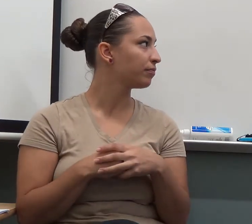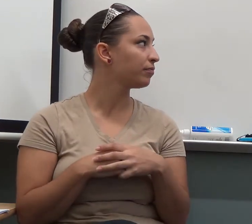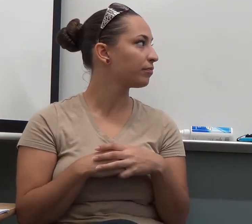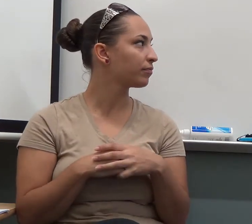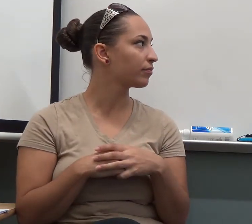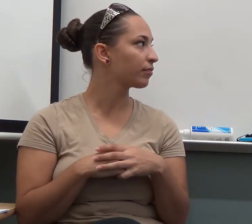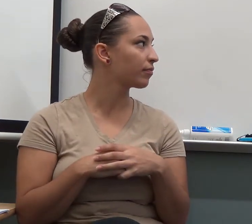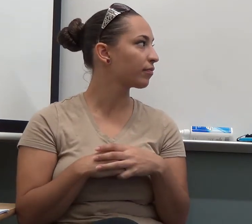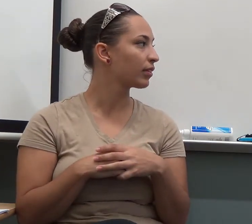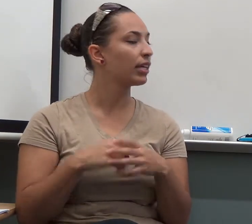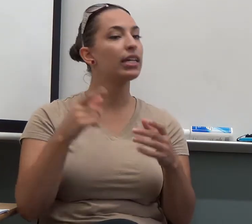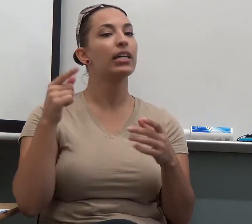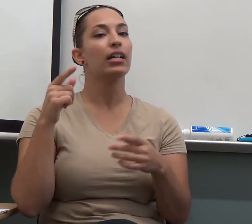will be